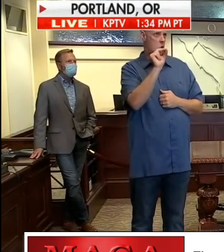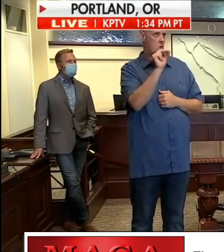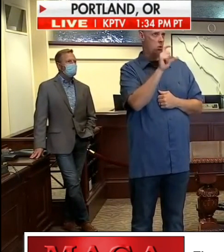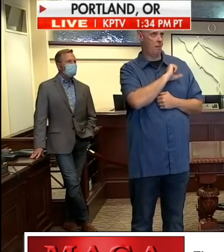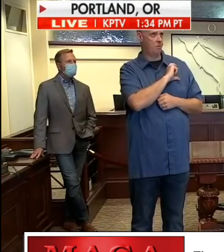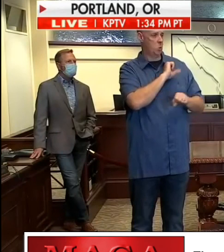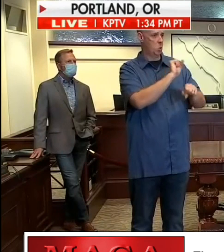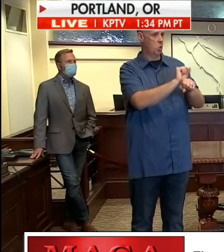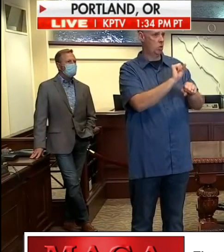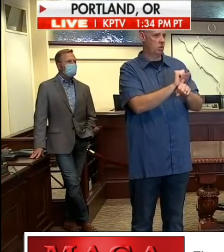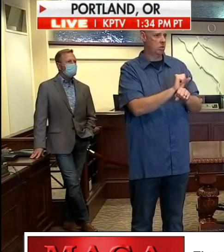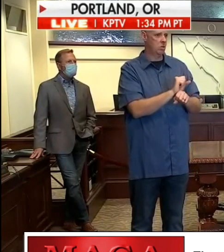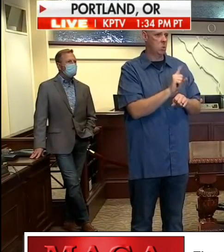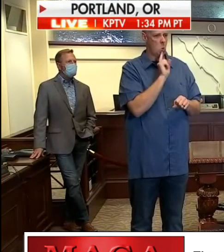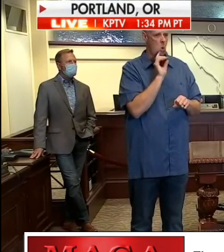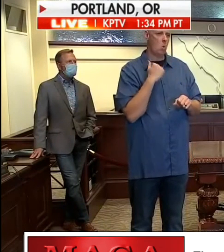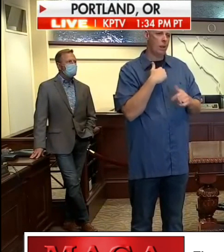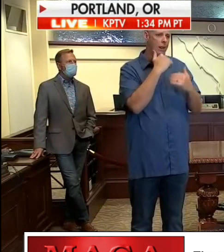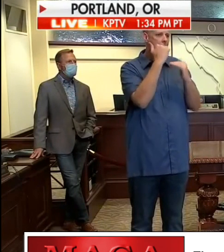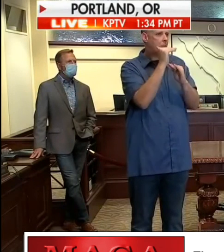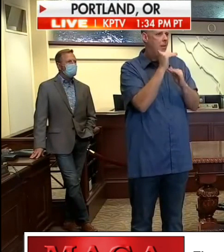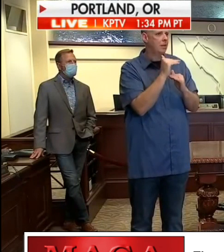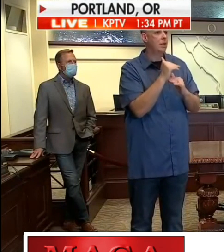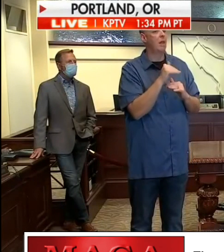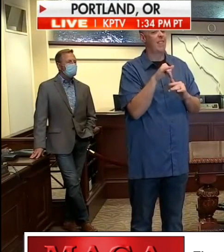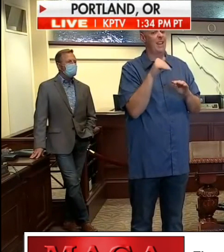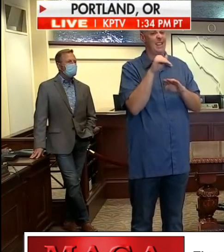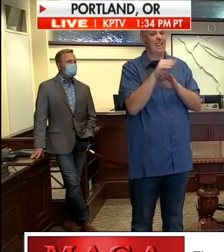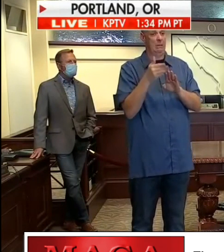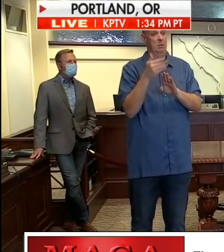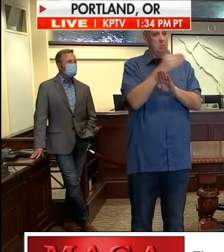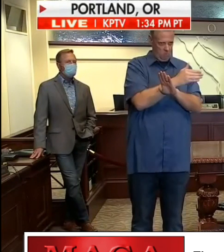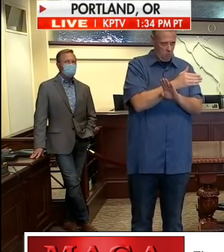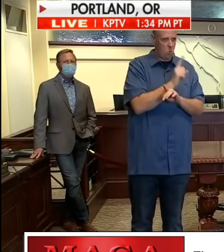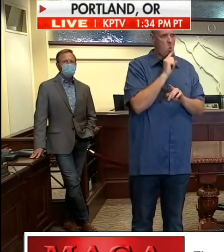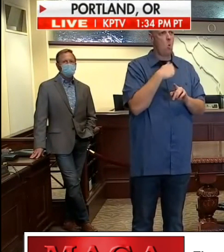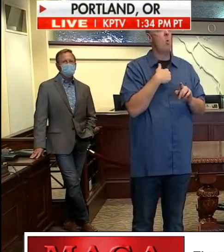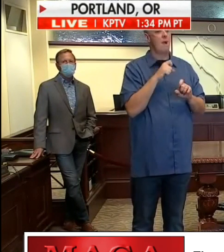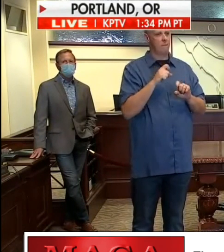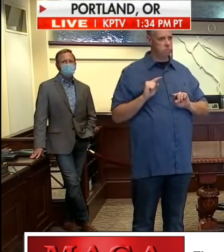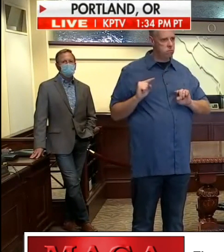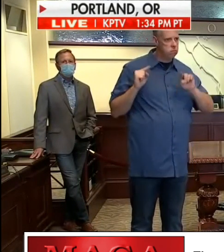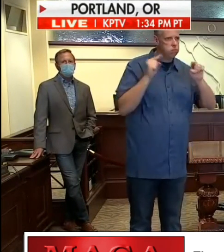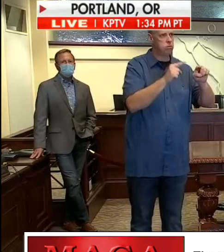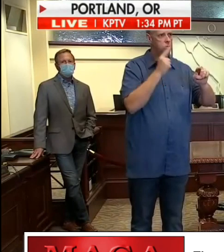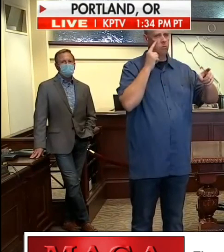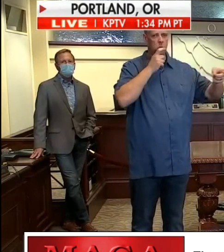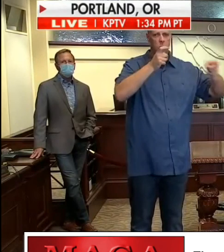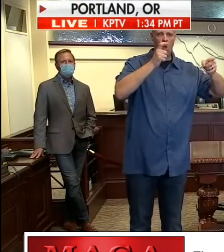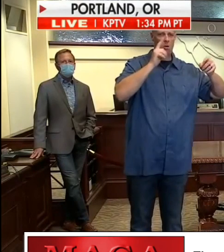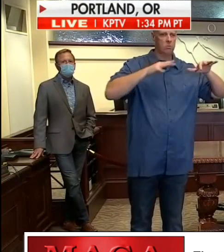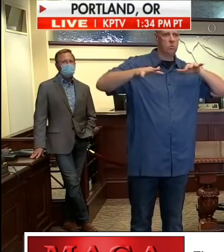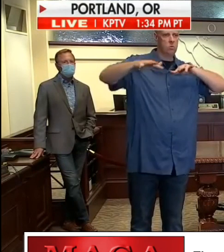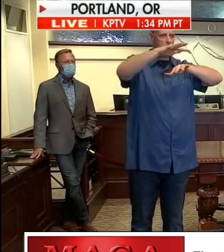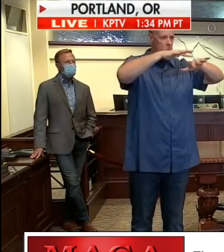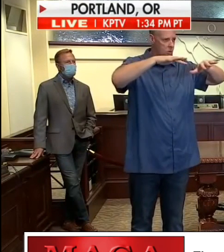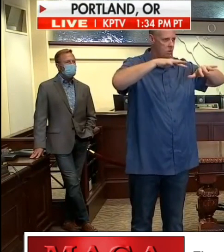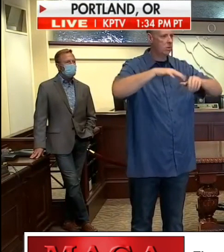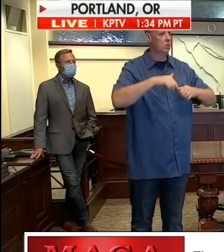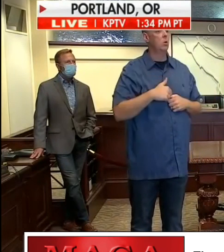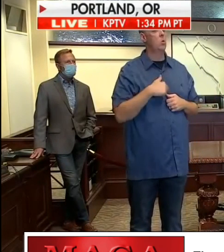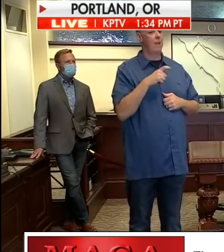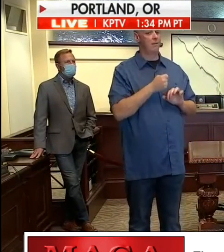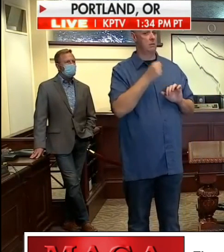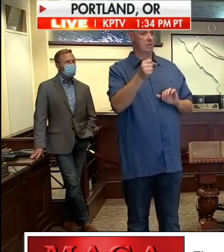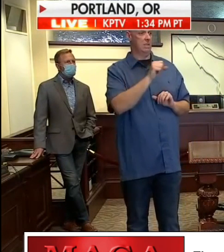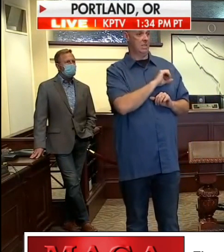working. So, I mean, our resources were strained. We had an event the night before that required our crowd control resources. We had to staff for